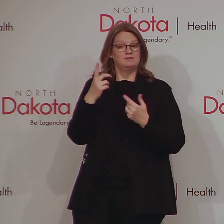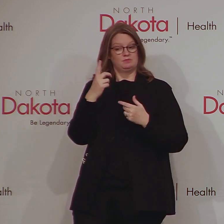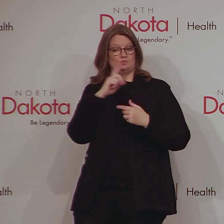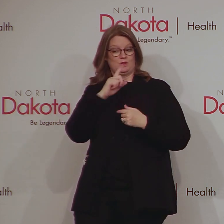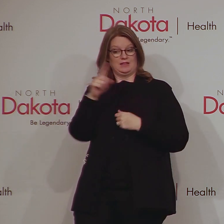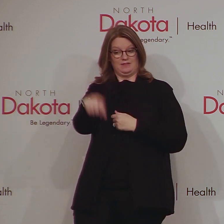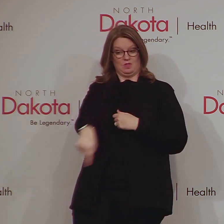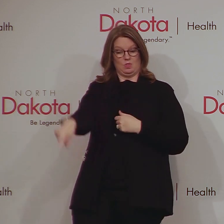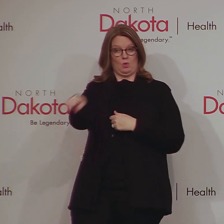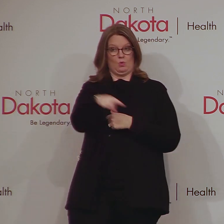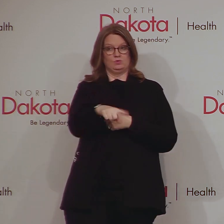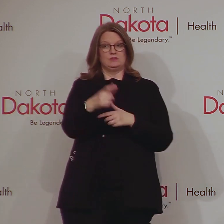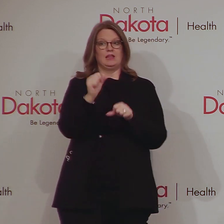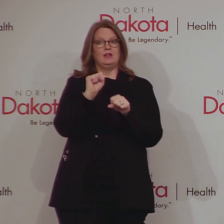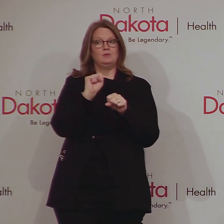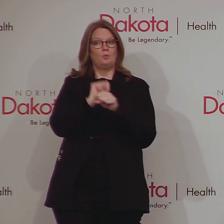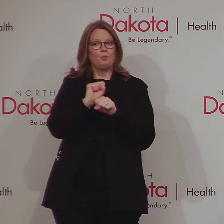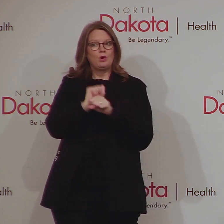that work in the